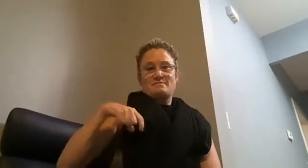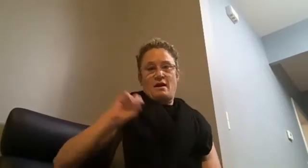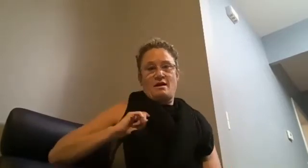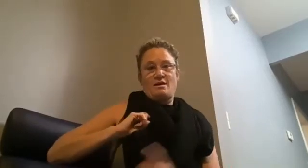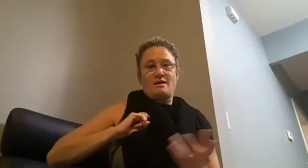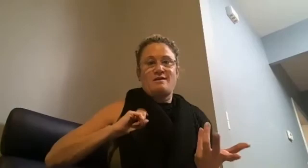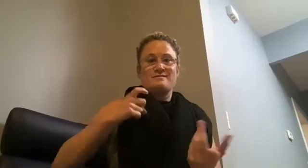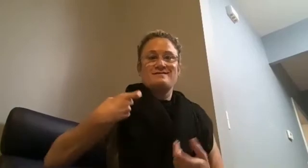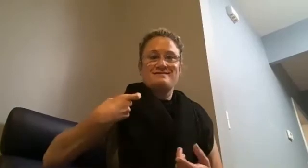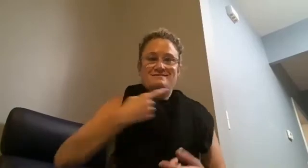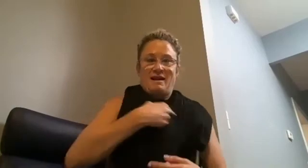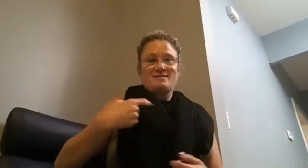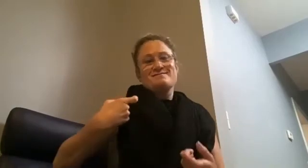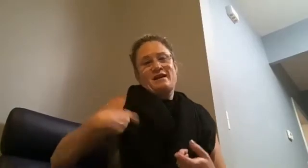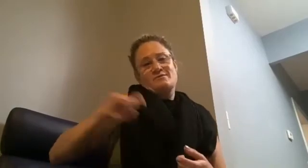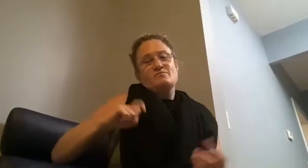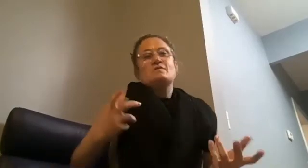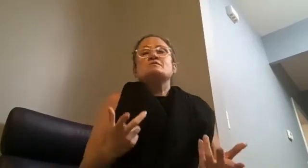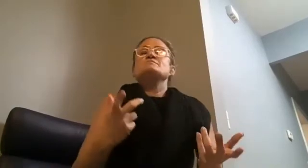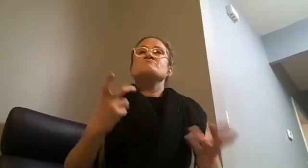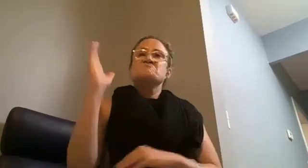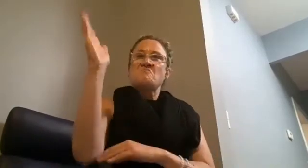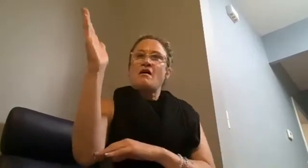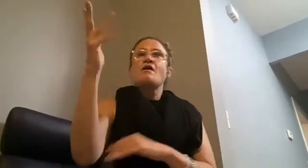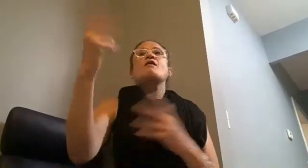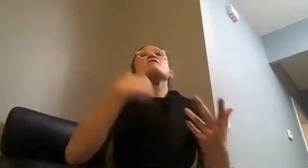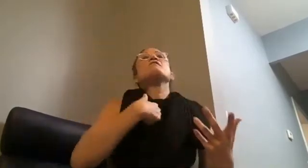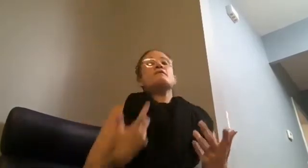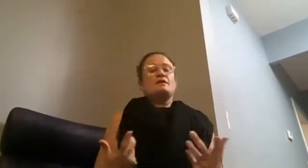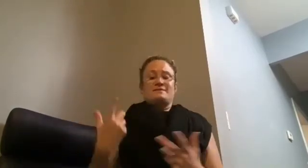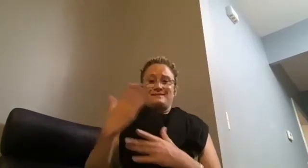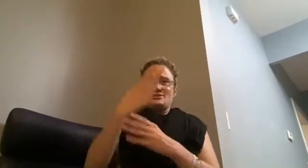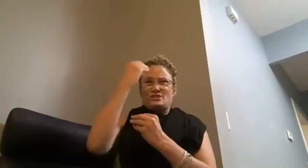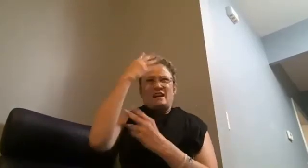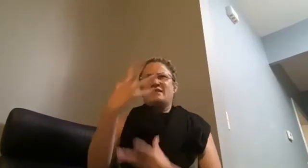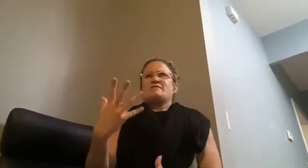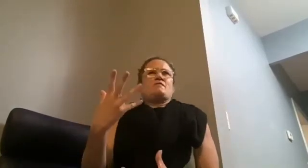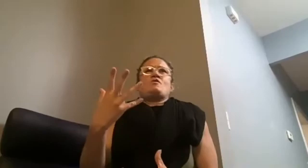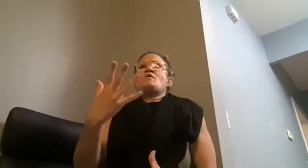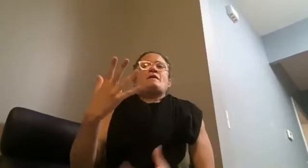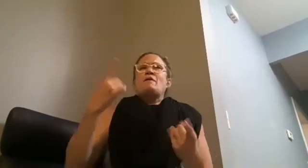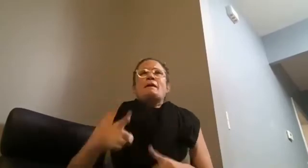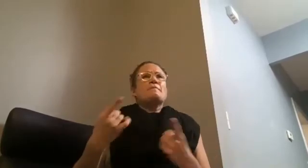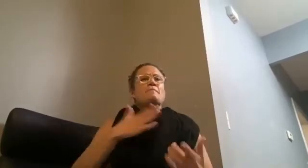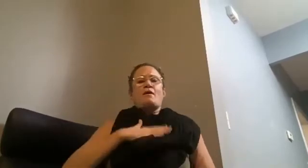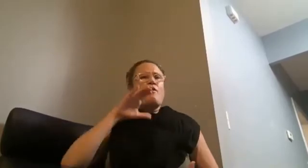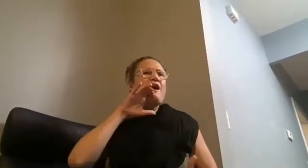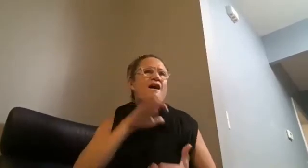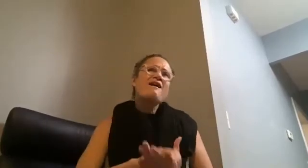And this was only like, I guess, a couple days after that. And I just shared very raw about what was going on and where I was at. And it was a difficult talk